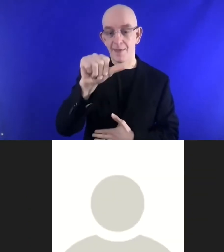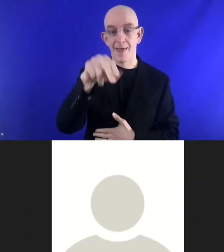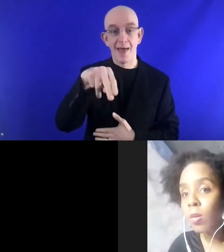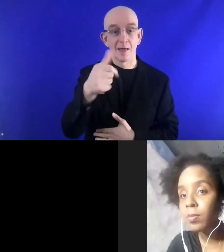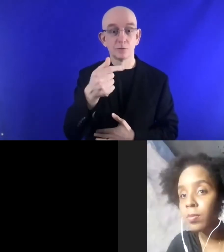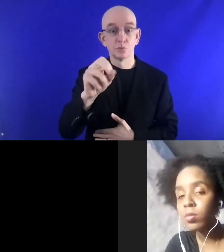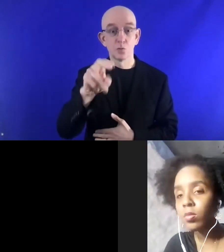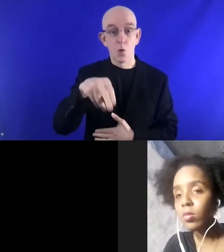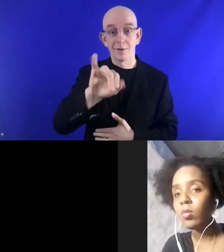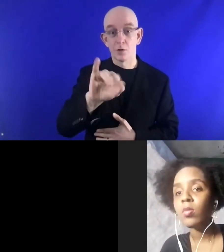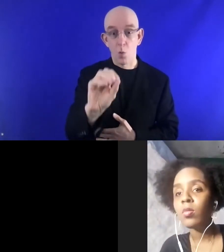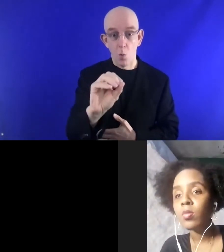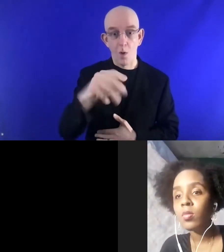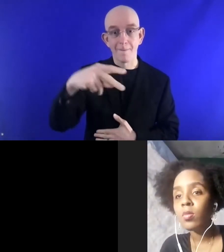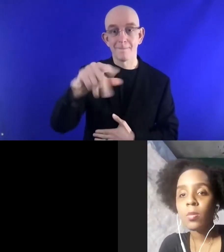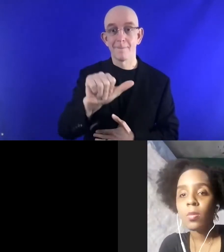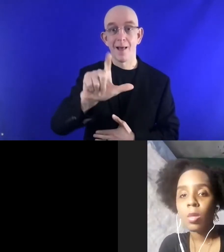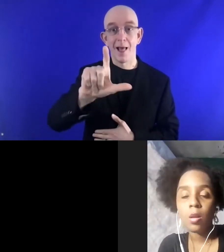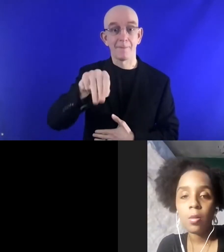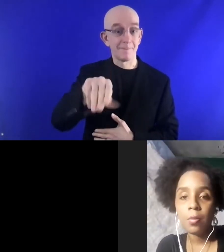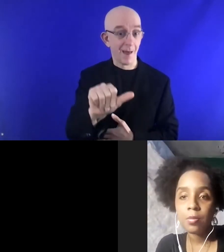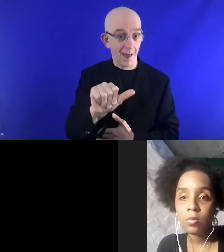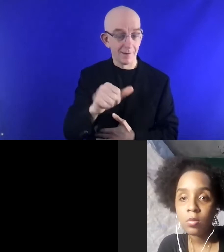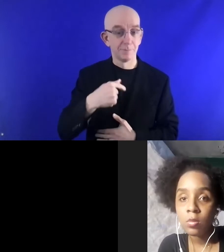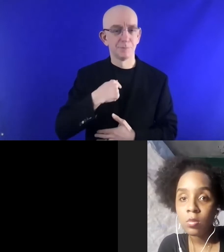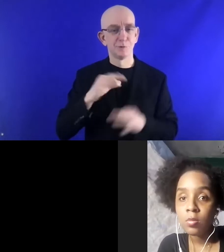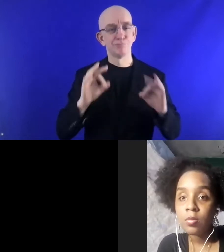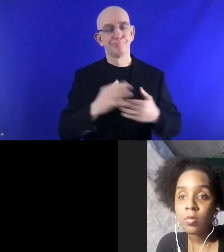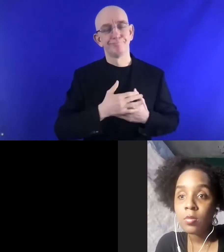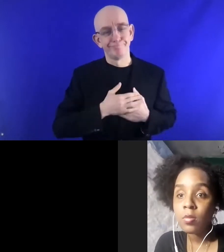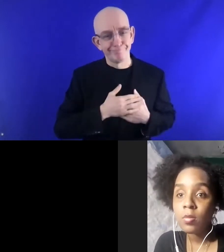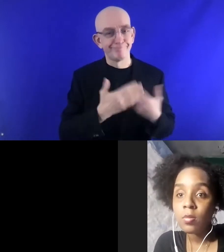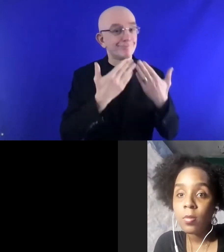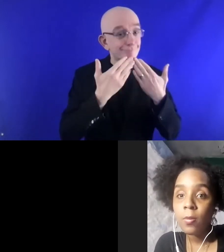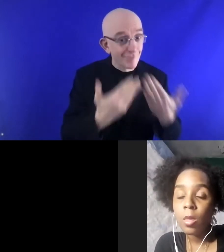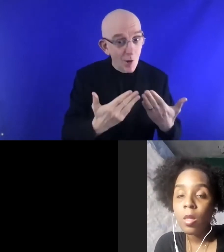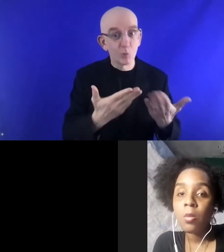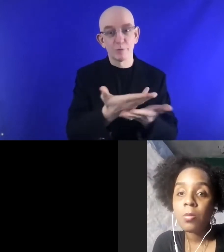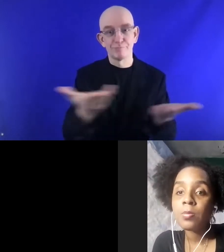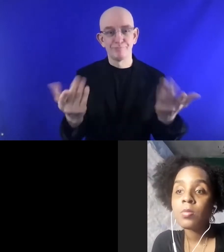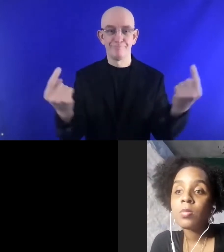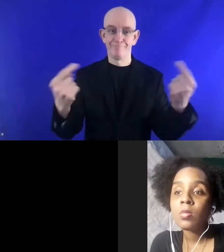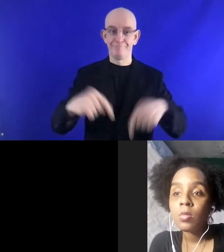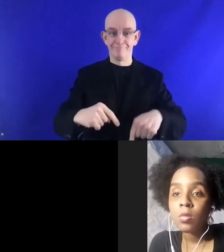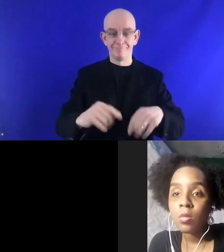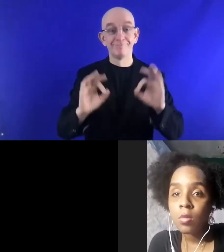gratitude for your participation. Thank you for being here today in this youth